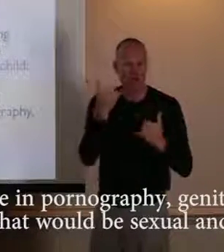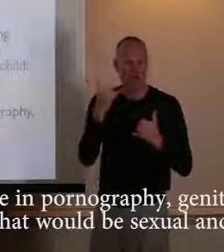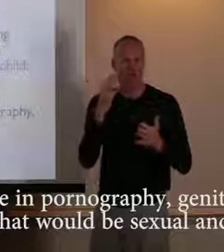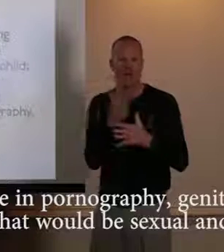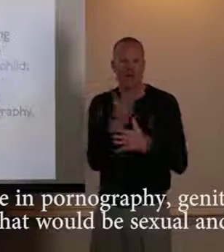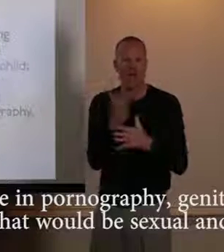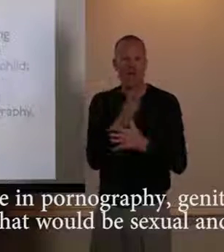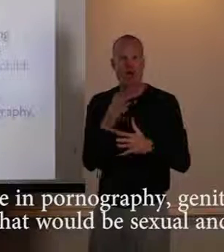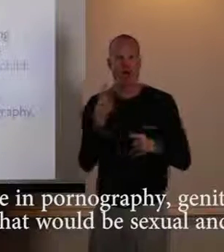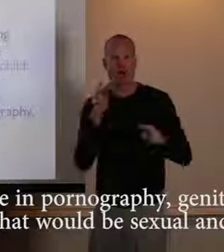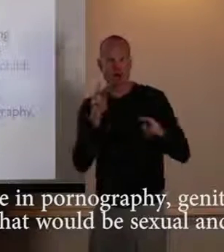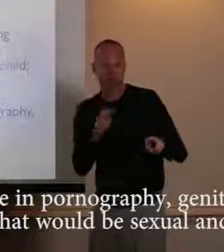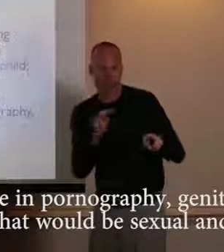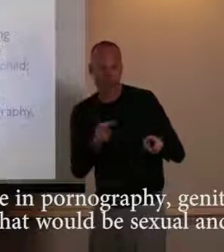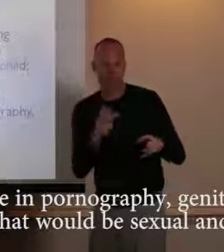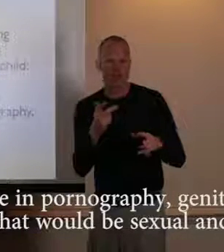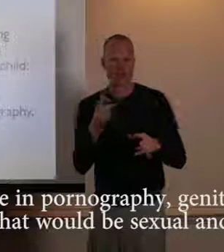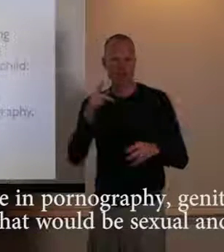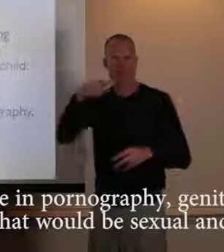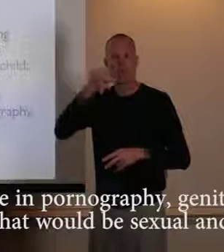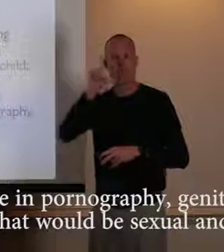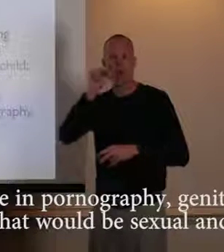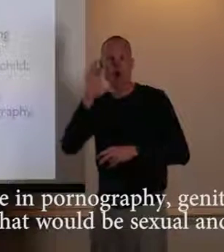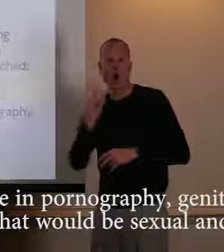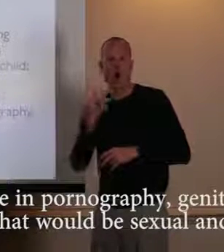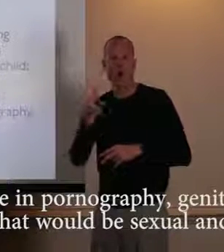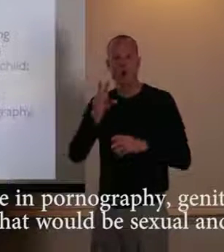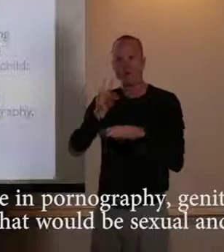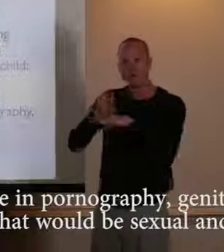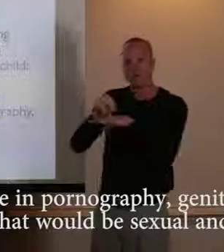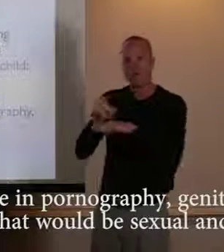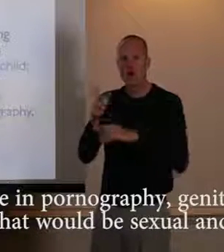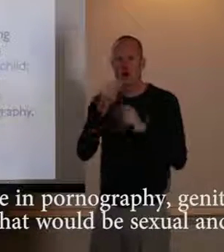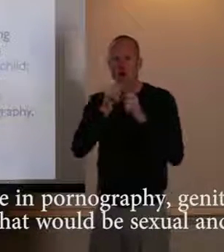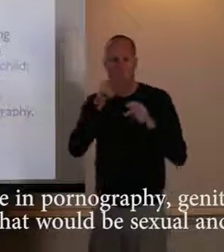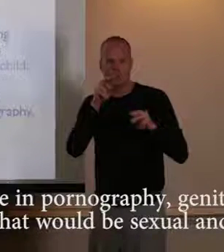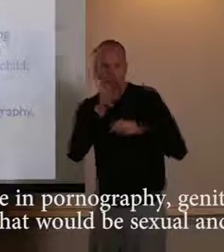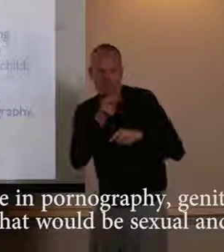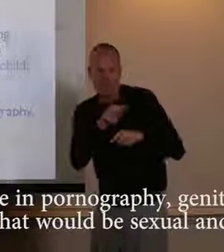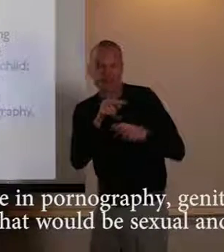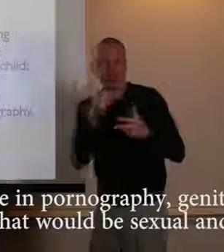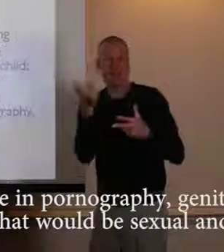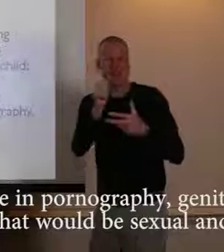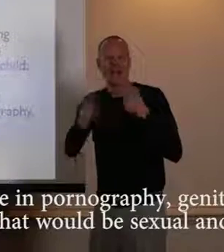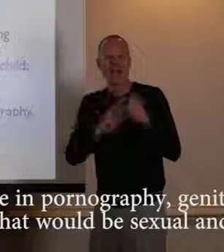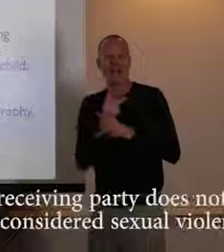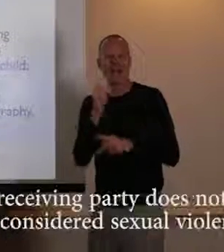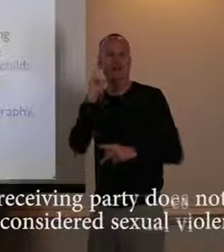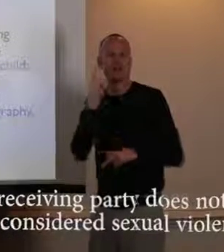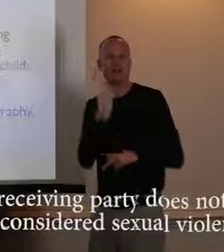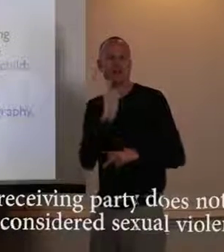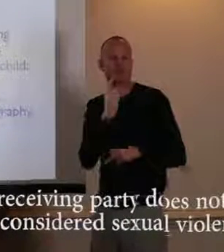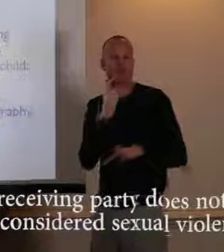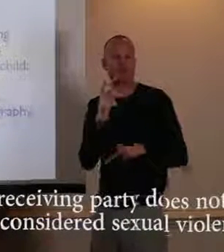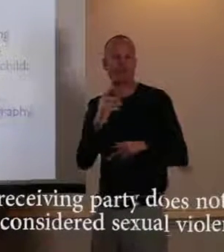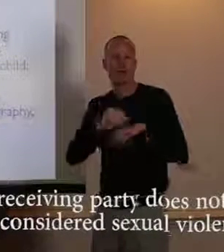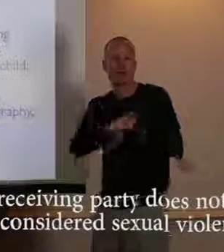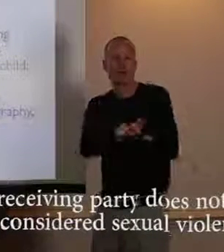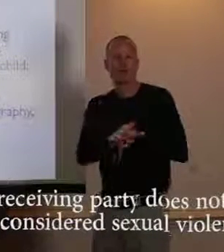stalking, use in pornography, genital exposure, peeping, anything that would be sexual and non-consensual, meaning the receiving